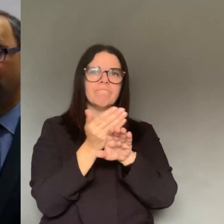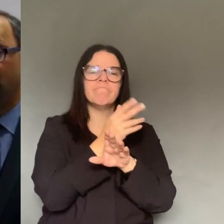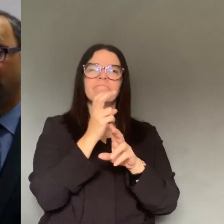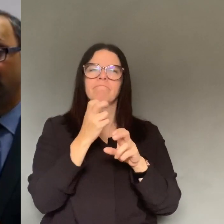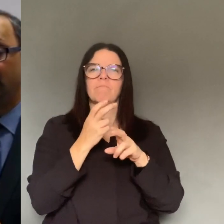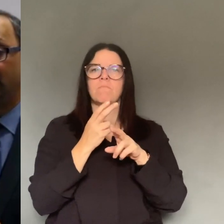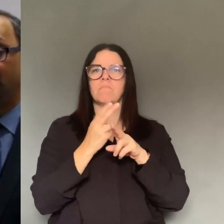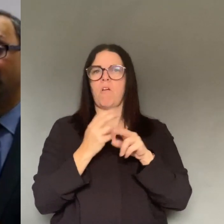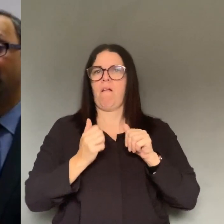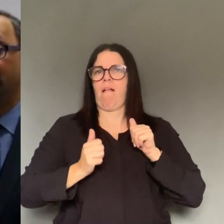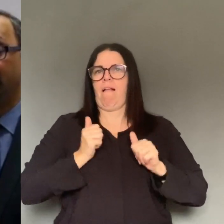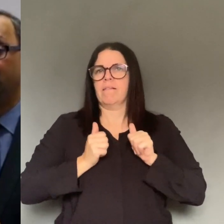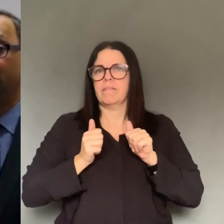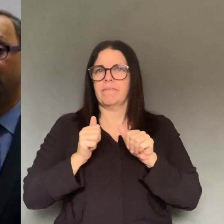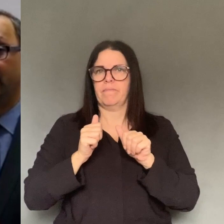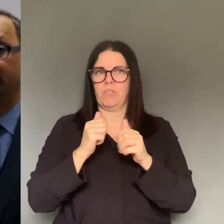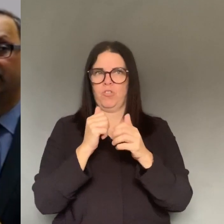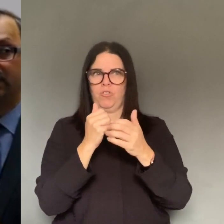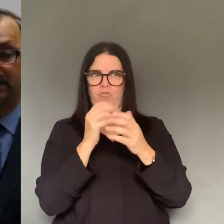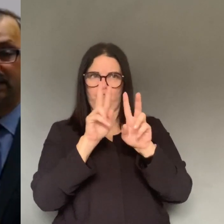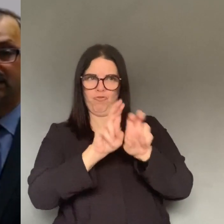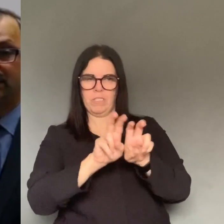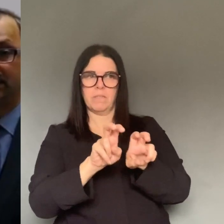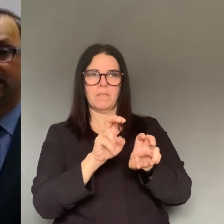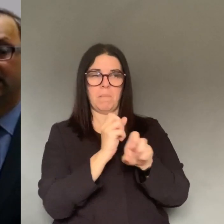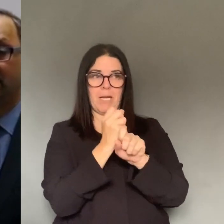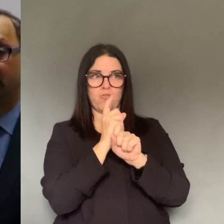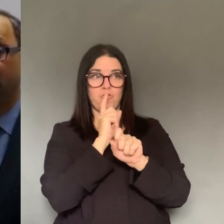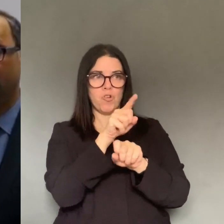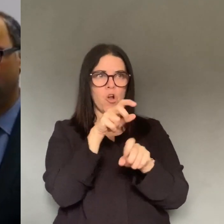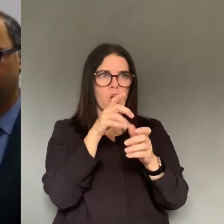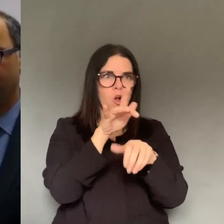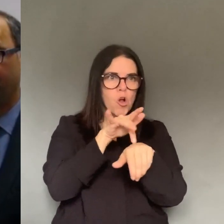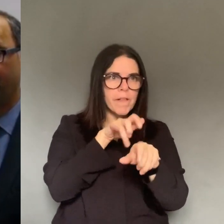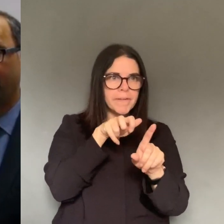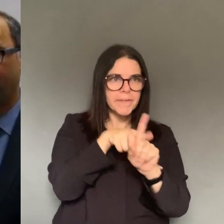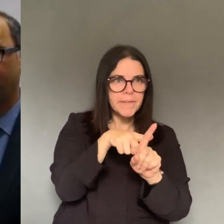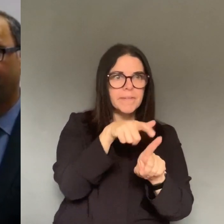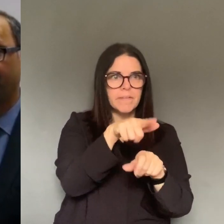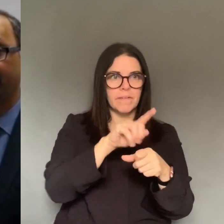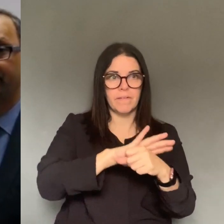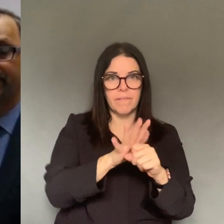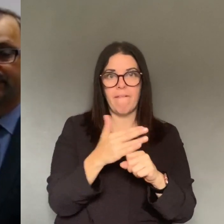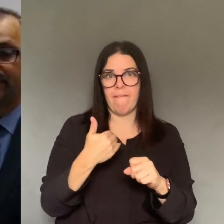we are able to diagnose these cases early in our community.